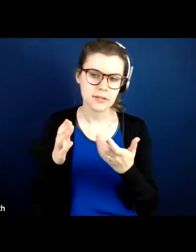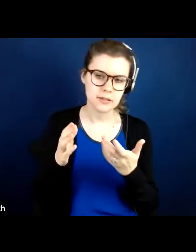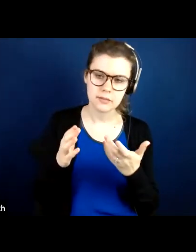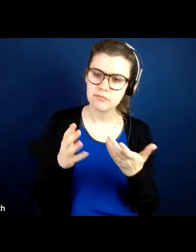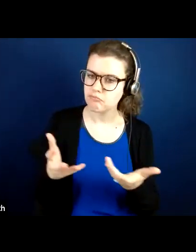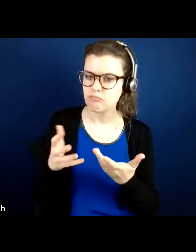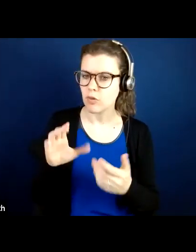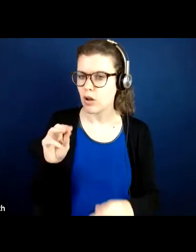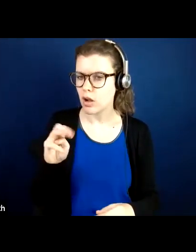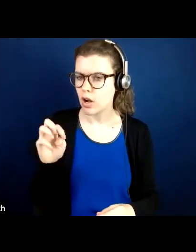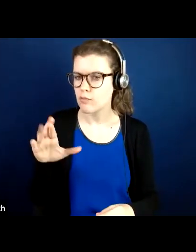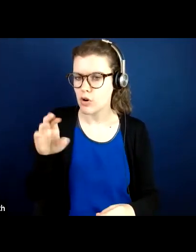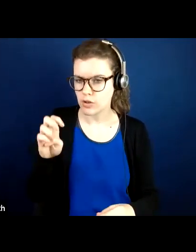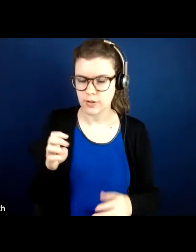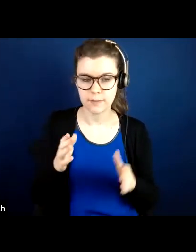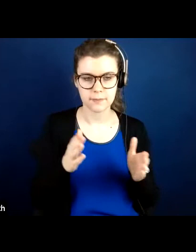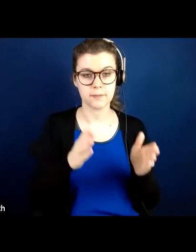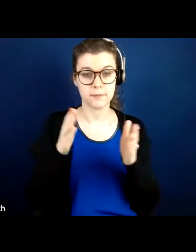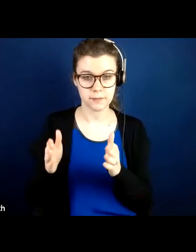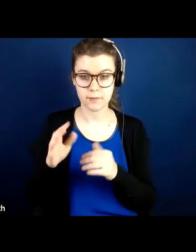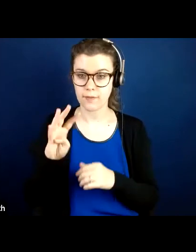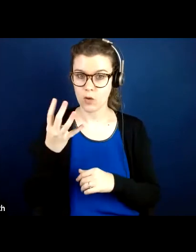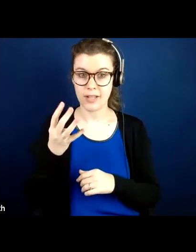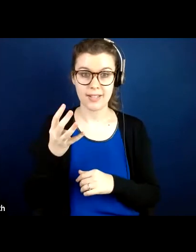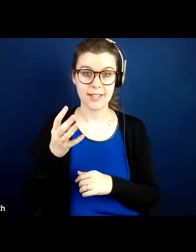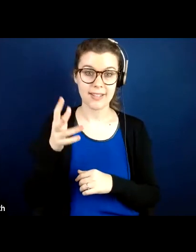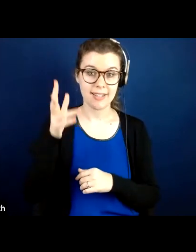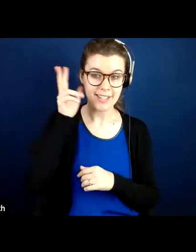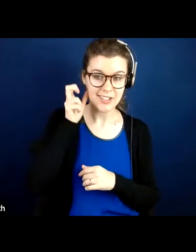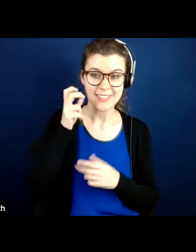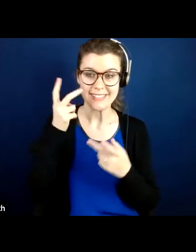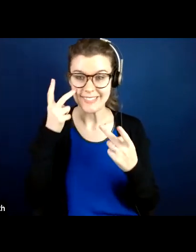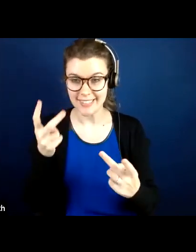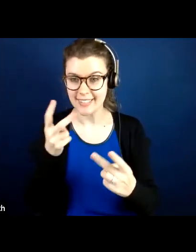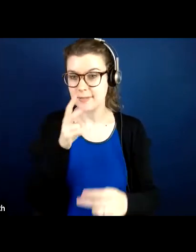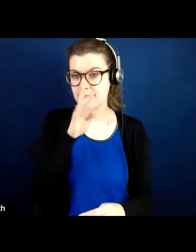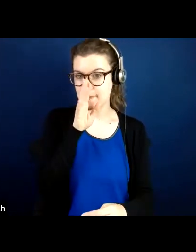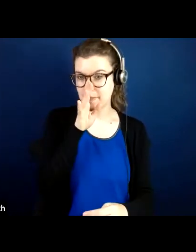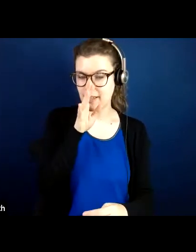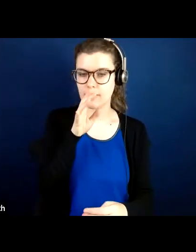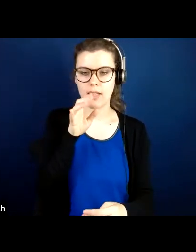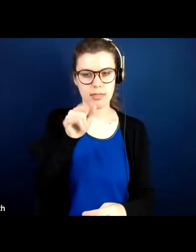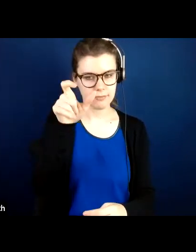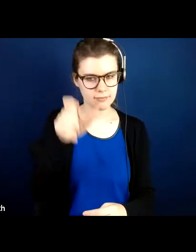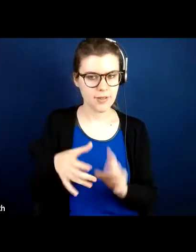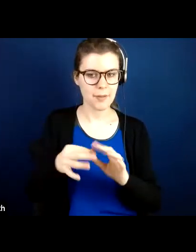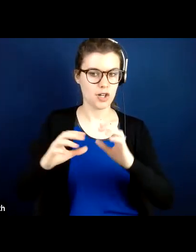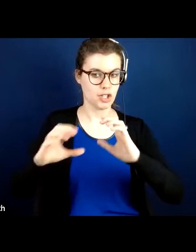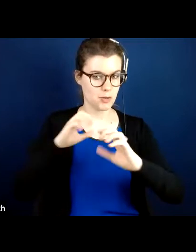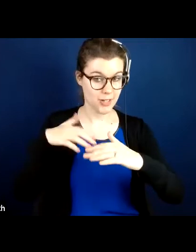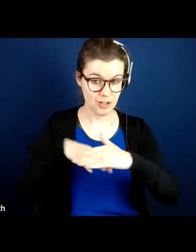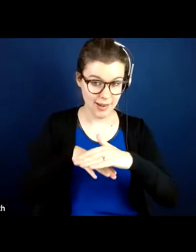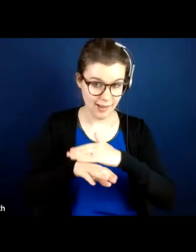business. The fourth category is hear, see, speak, which is going to be about communication